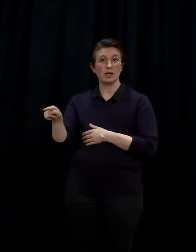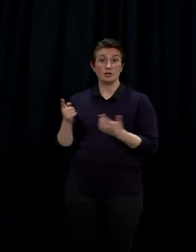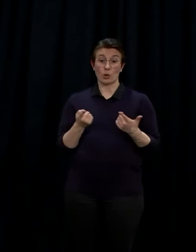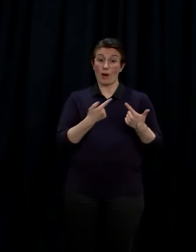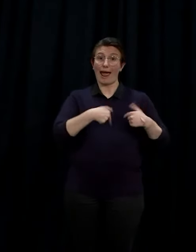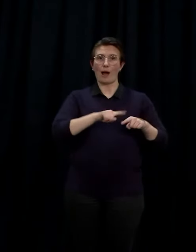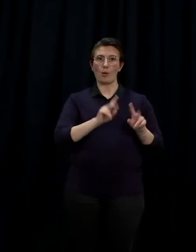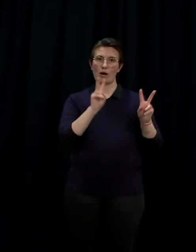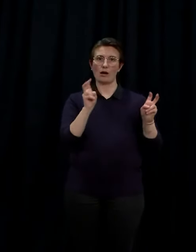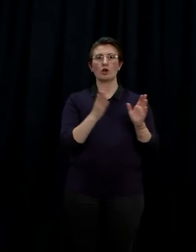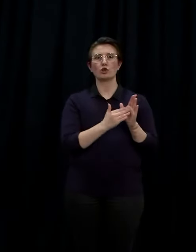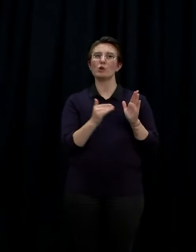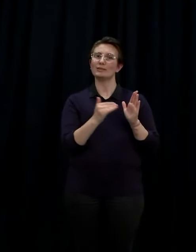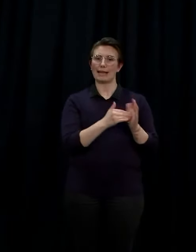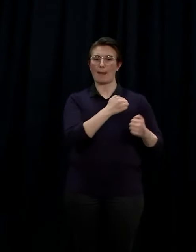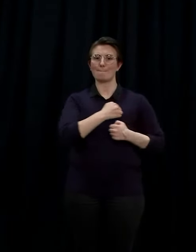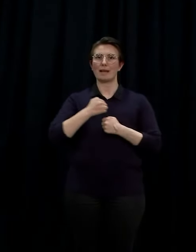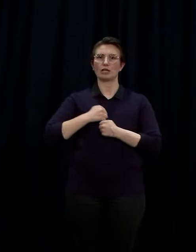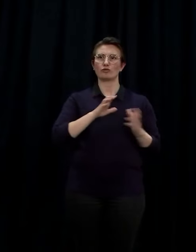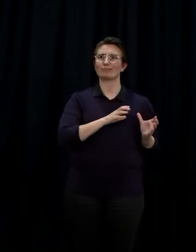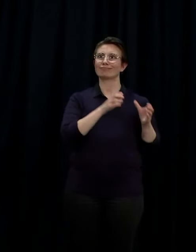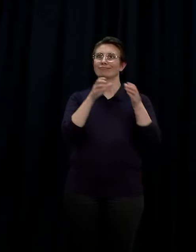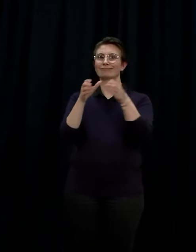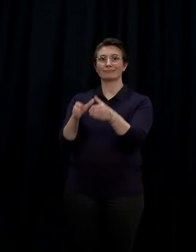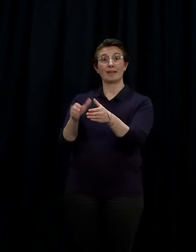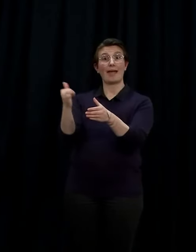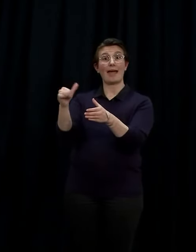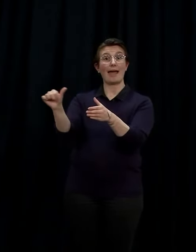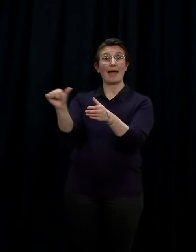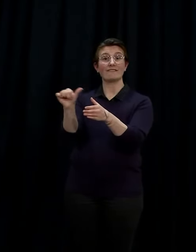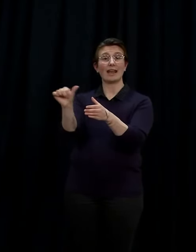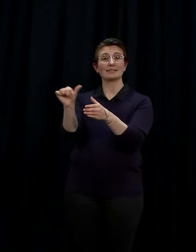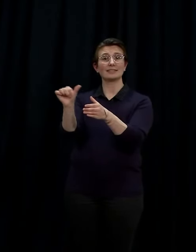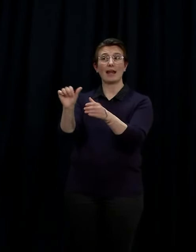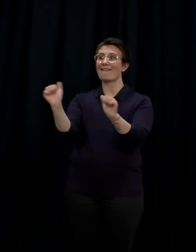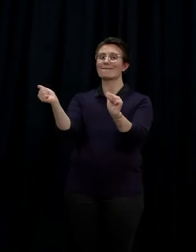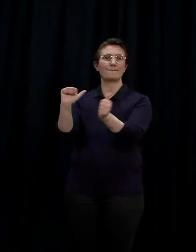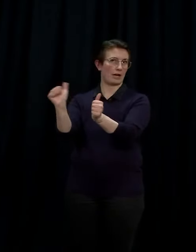it stands. Now we need to look at next steps, and we'll have to work with international partners on that.